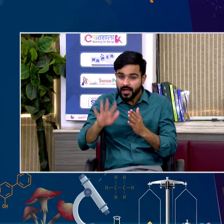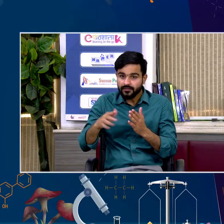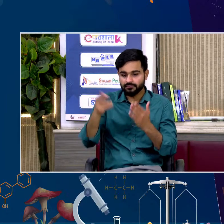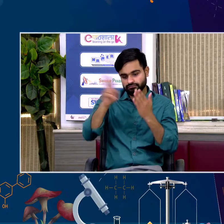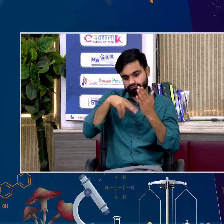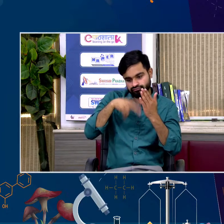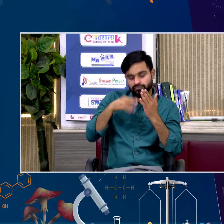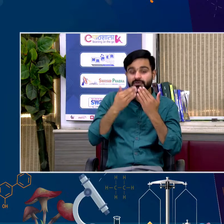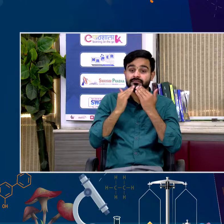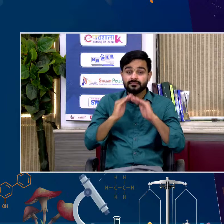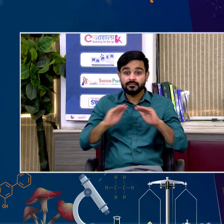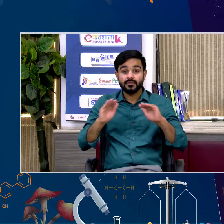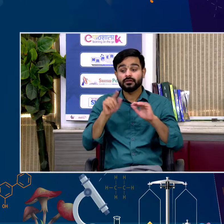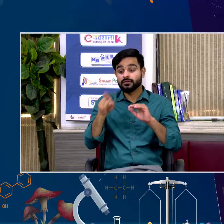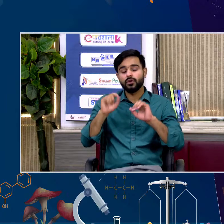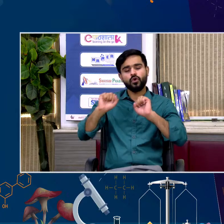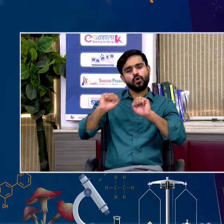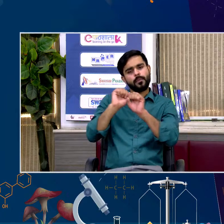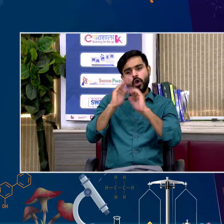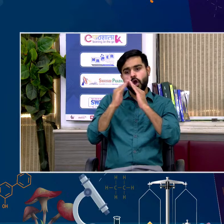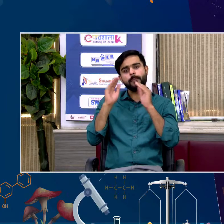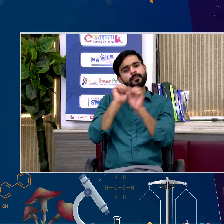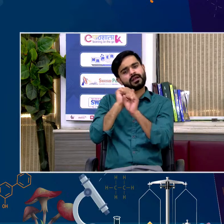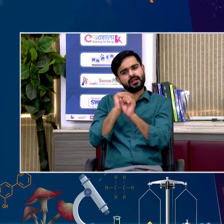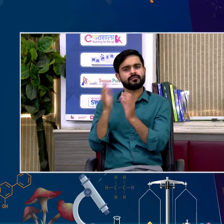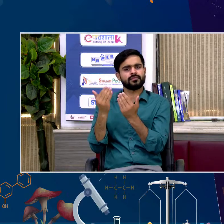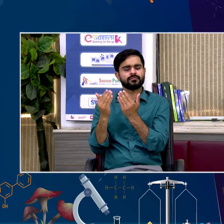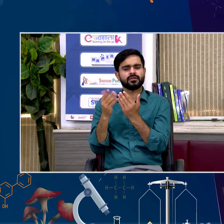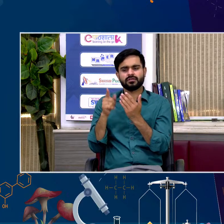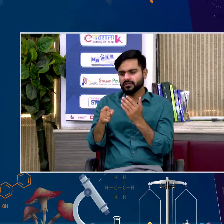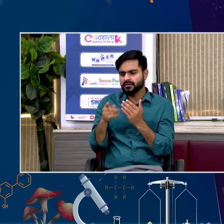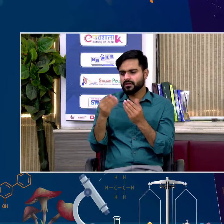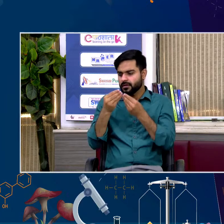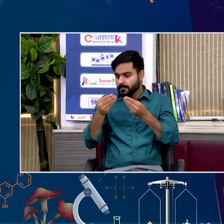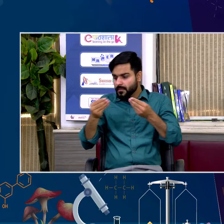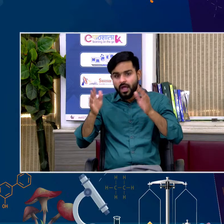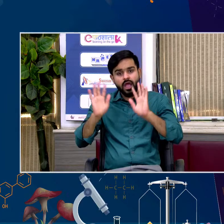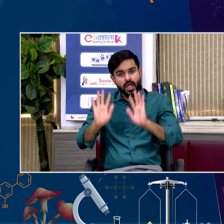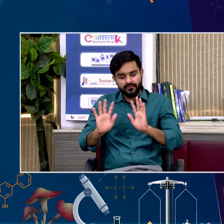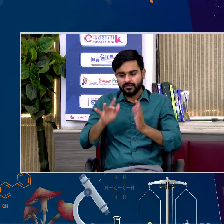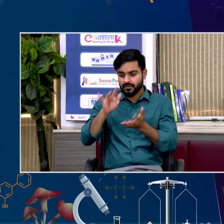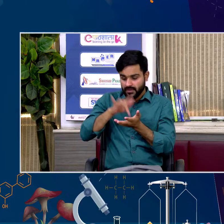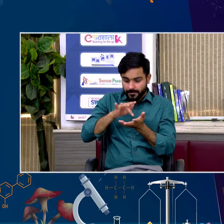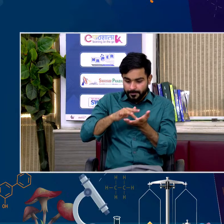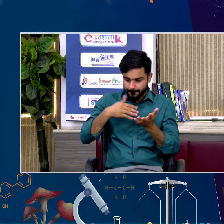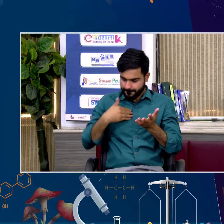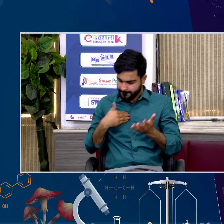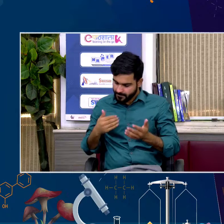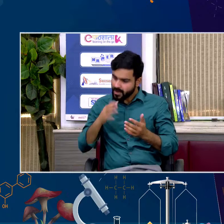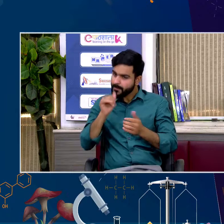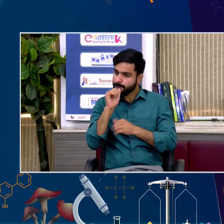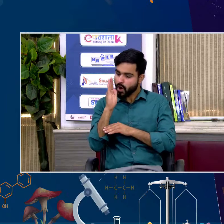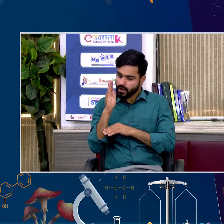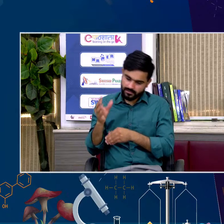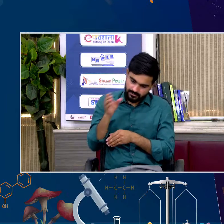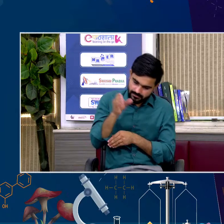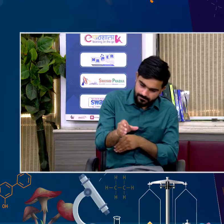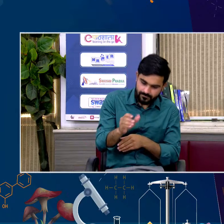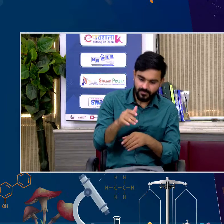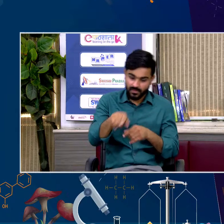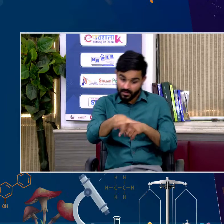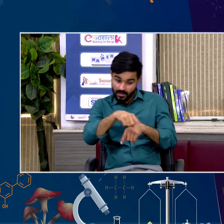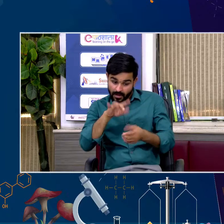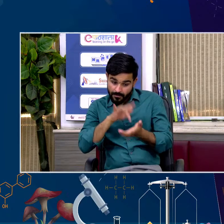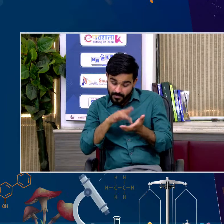in which the children can put their homework. So he knows that this is the place I put my homework. This is the place I keep my bottle. This is the place I keep